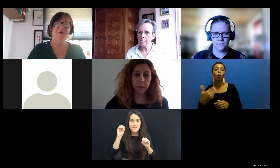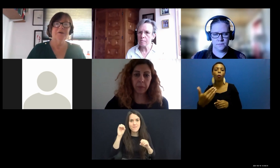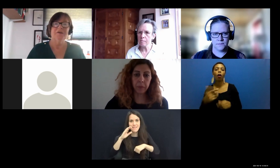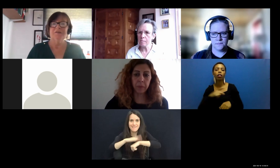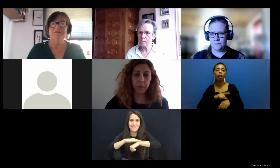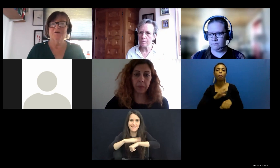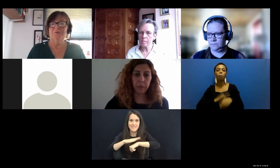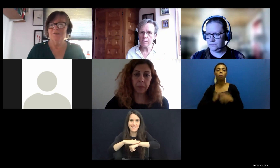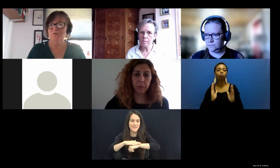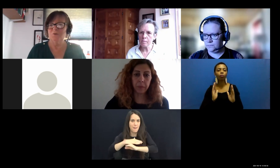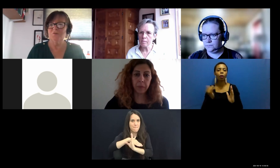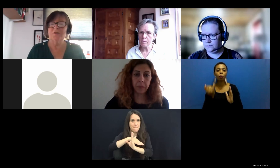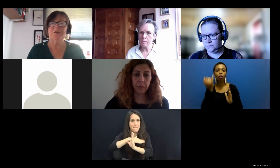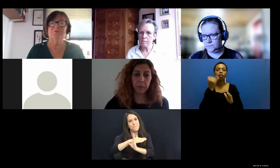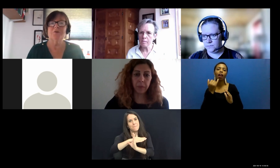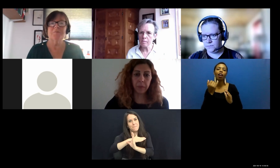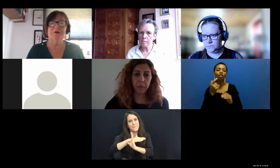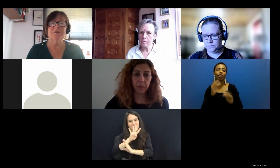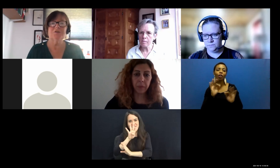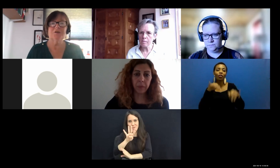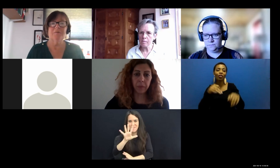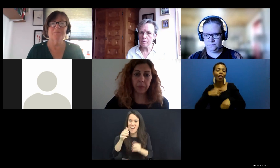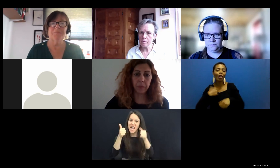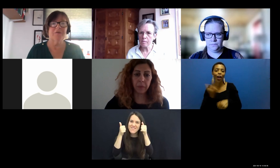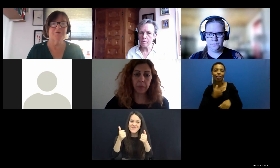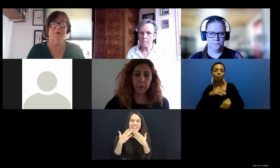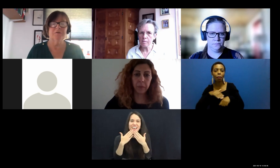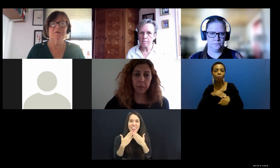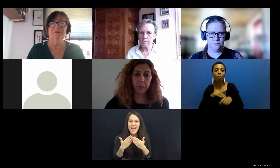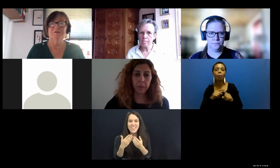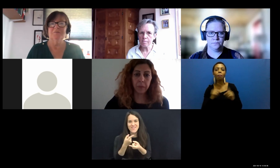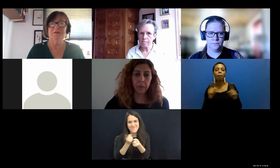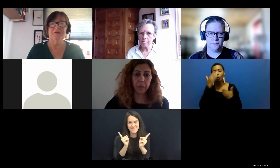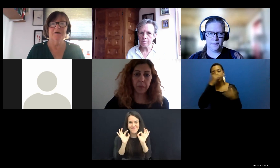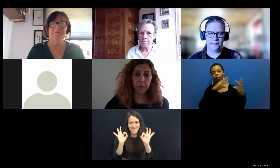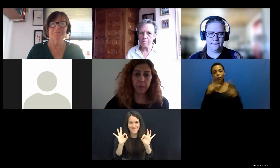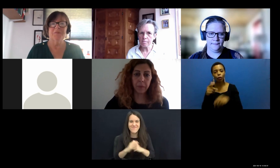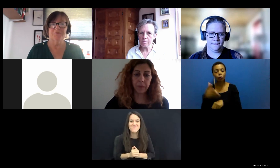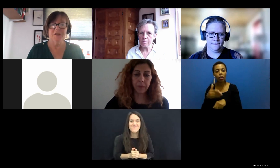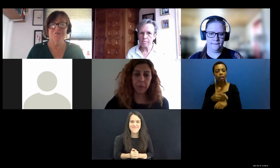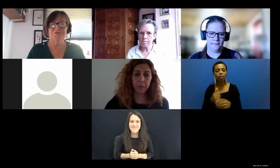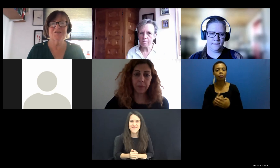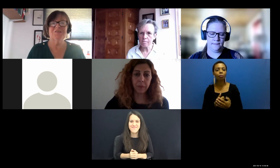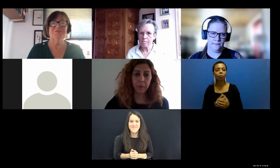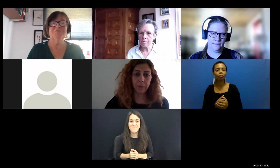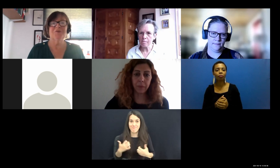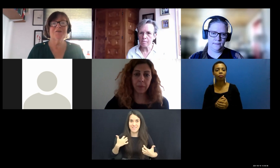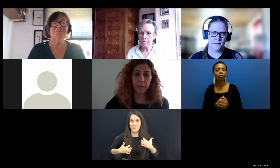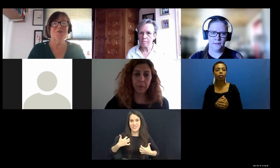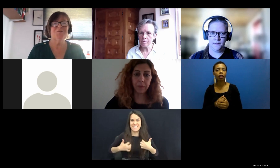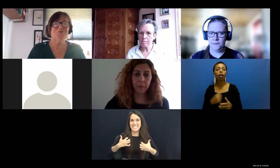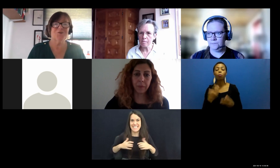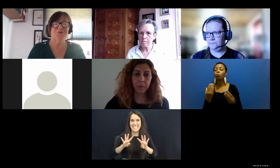time. So it's 1:45. Thank you very much, everyone. Been really interesting session,